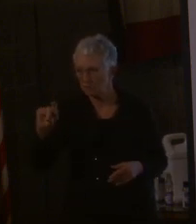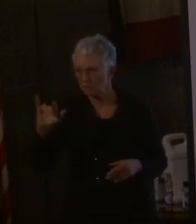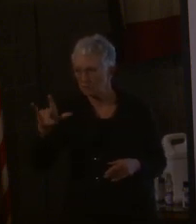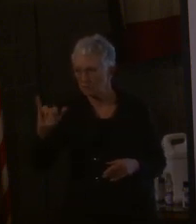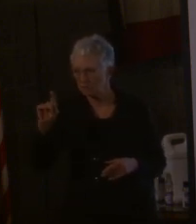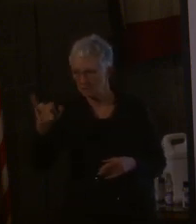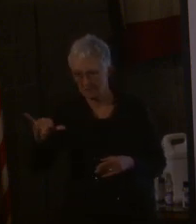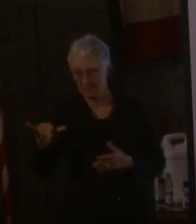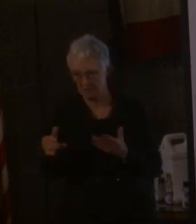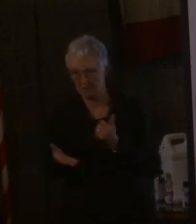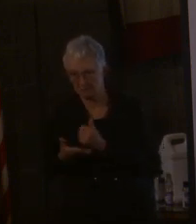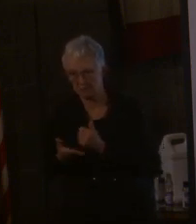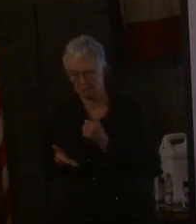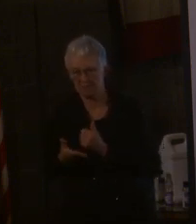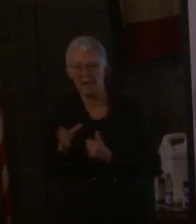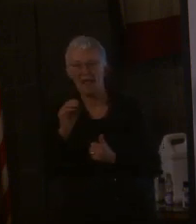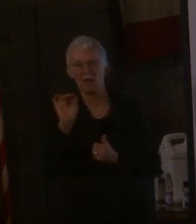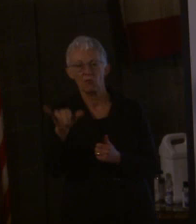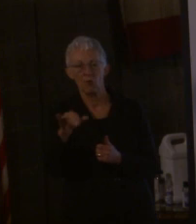of communities of color.